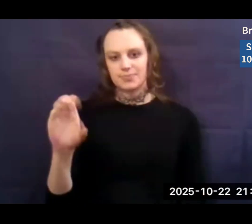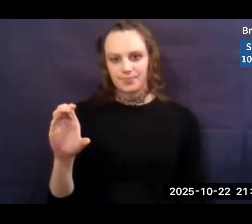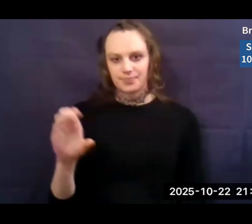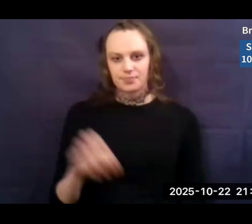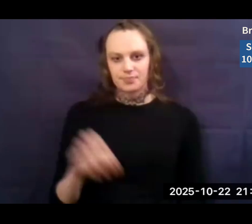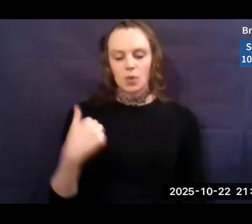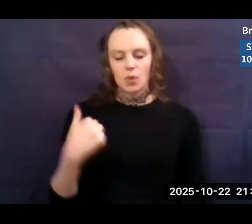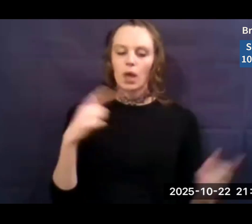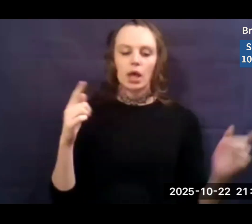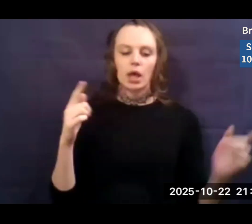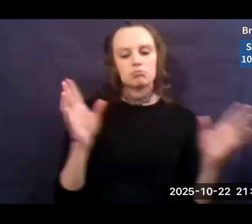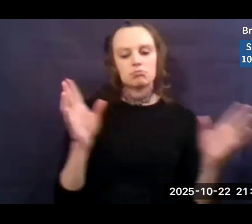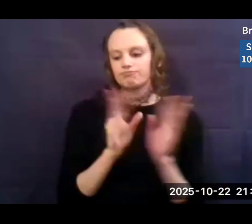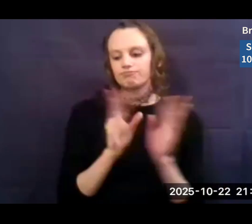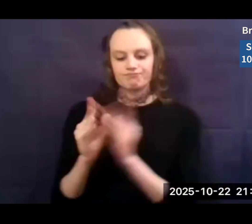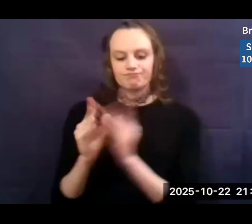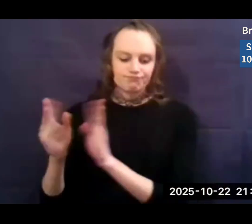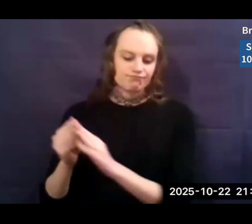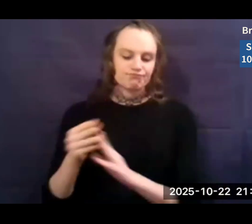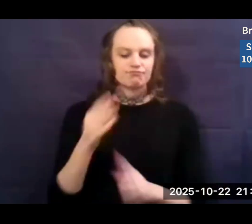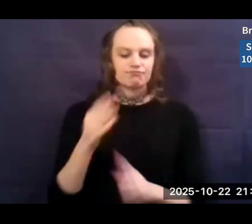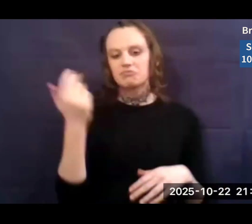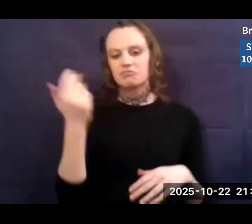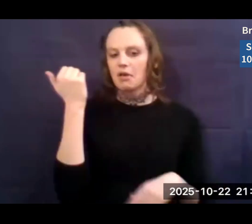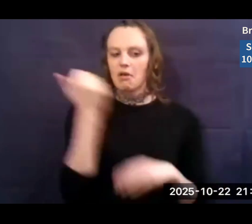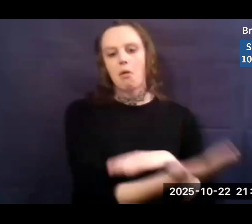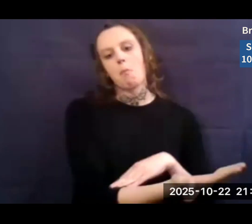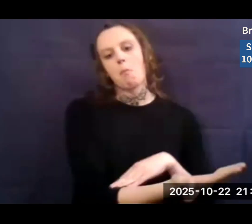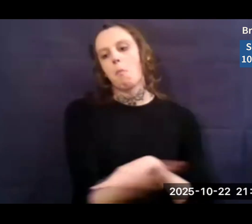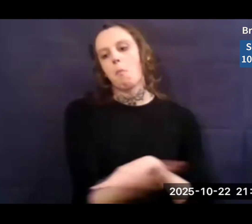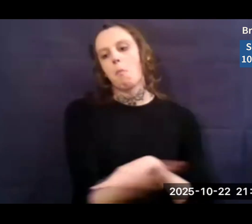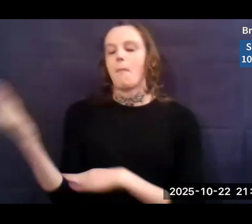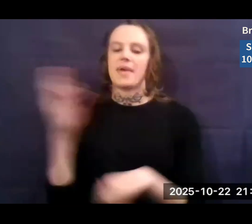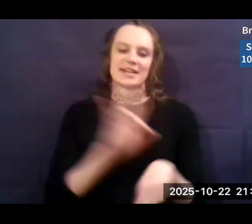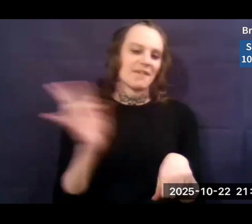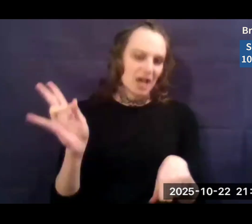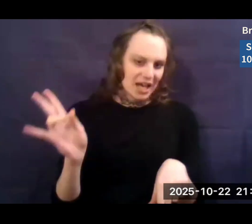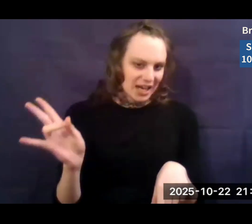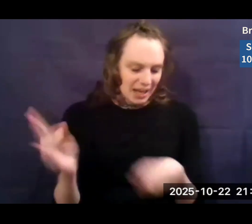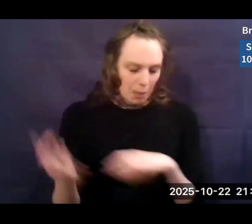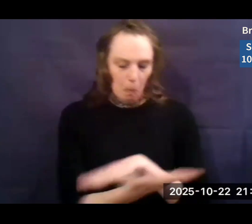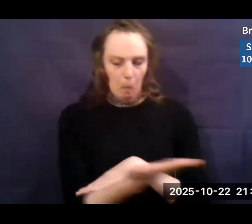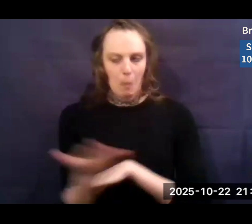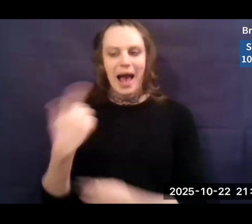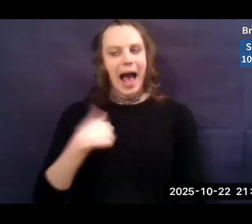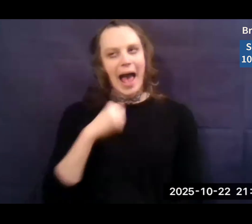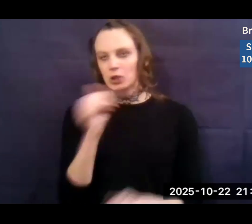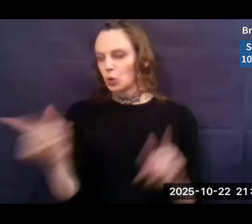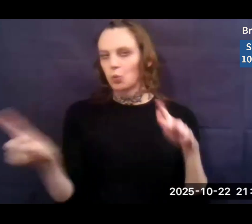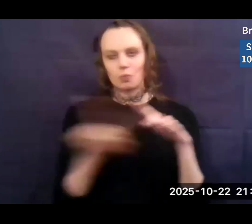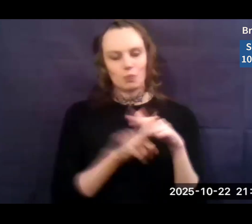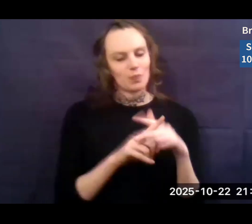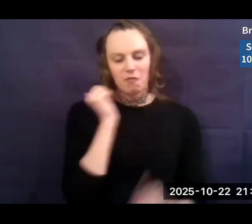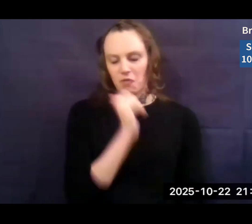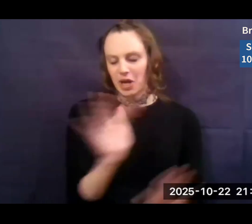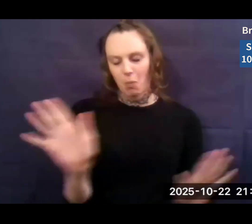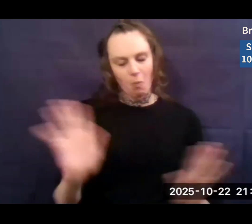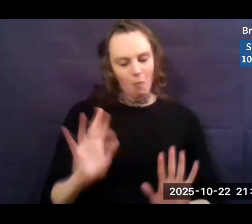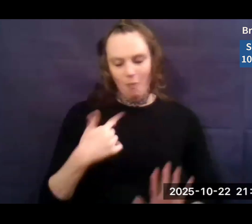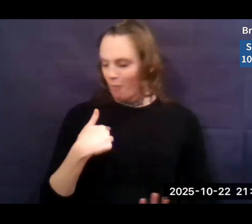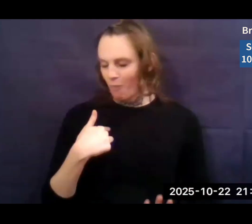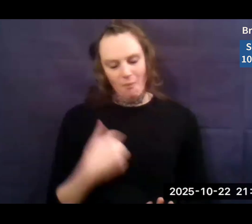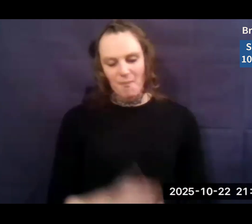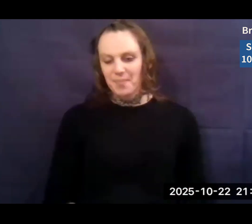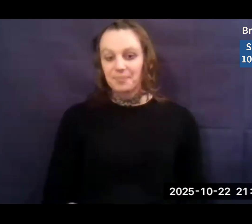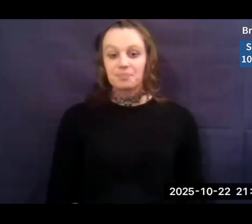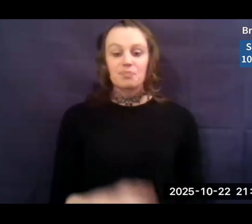at 7 a.m. I do not go there every day at 7 a.m. But when I was in